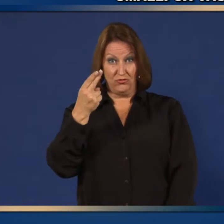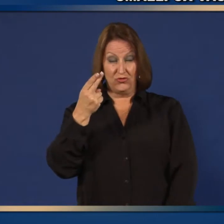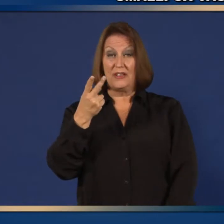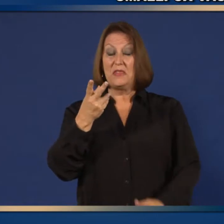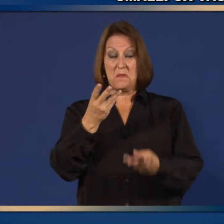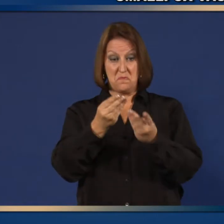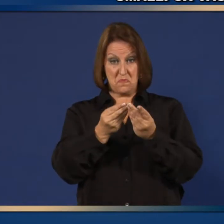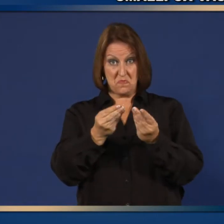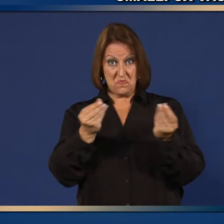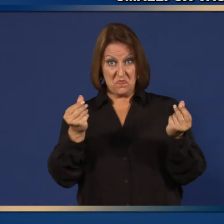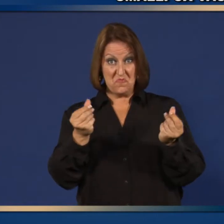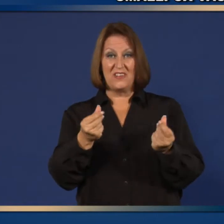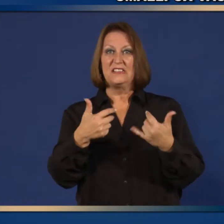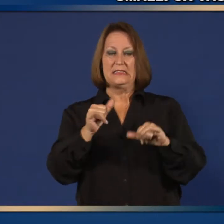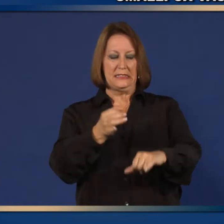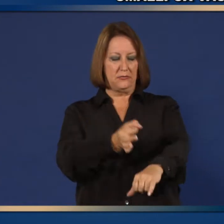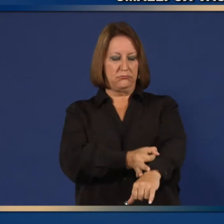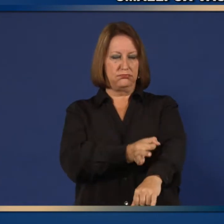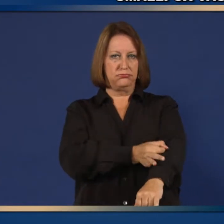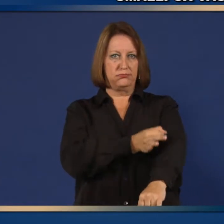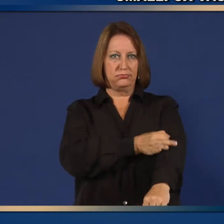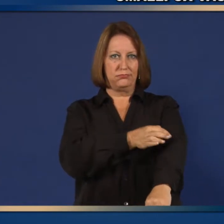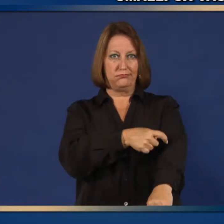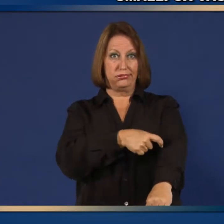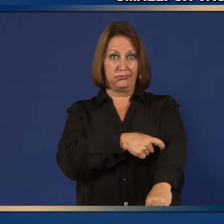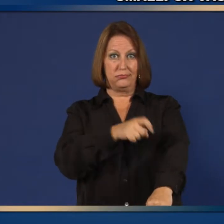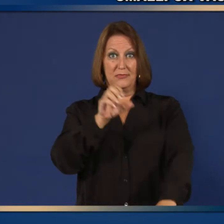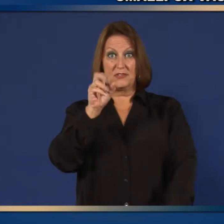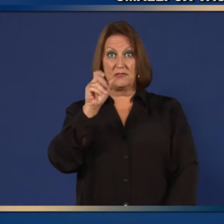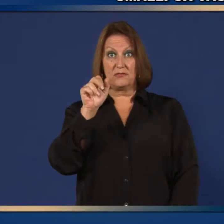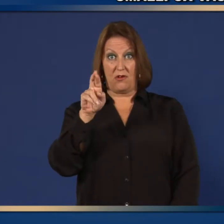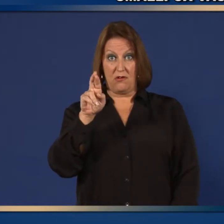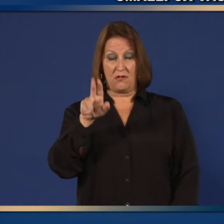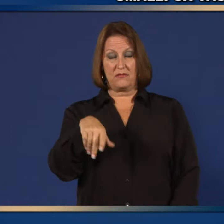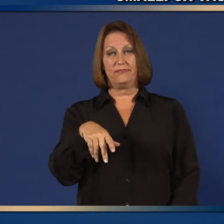healed, high fever,